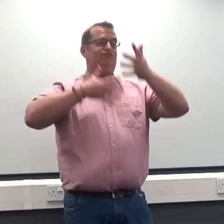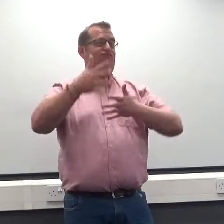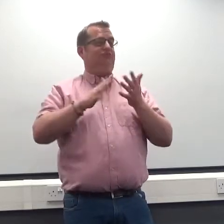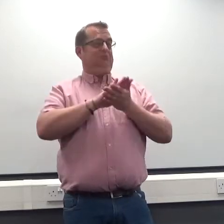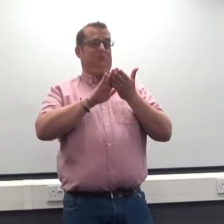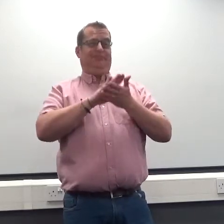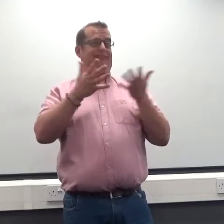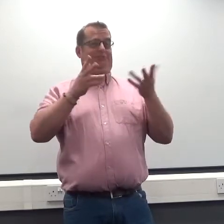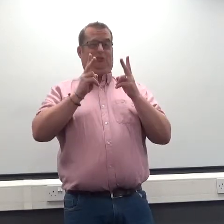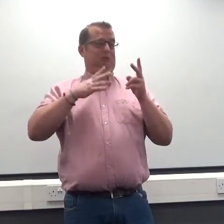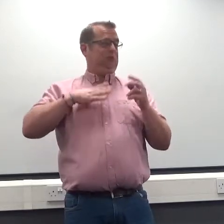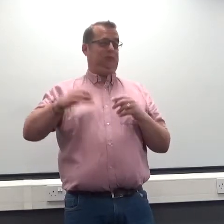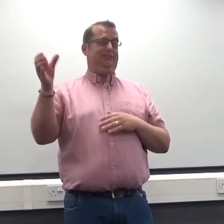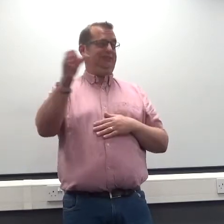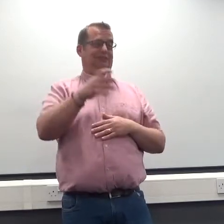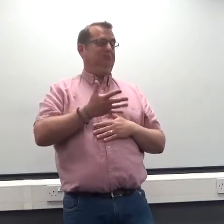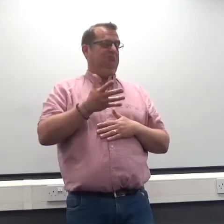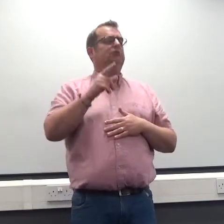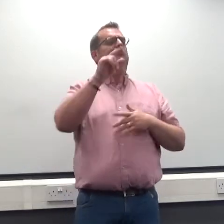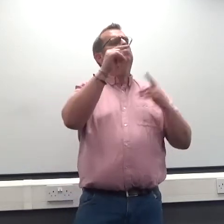All of the staff could sign, all of the people that